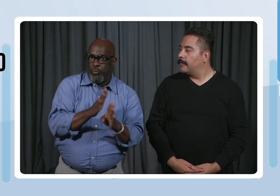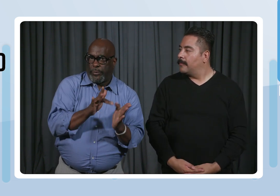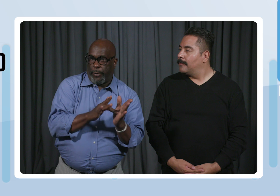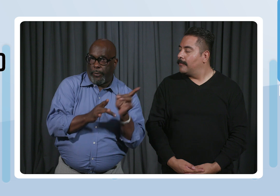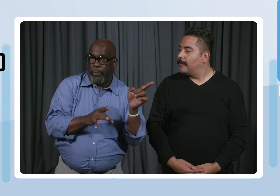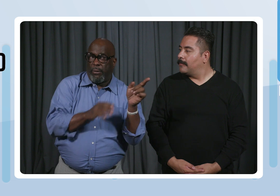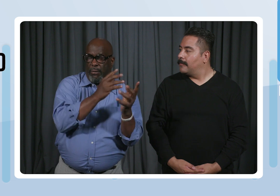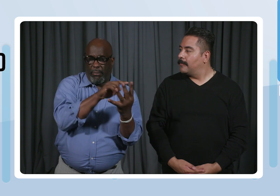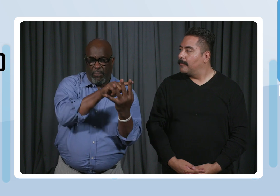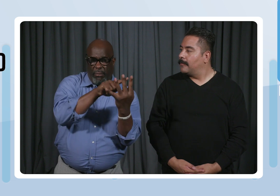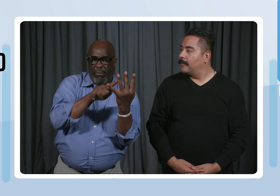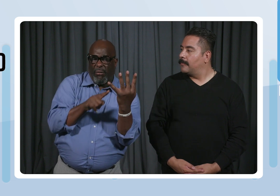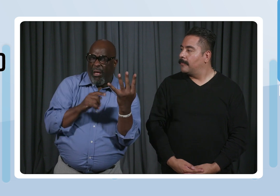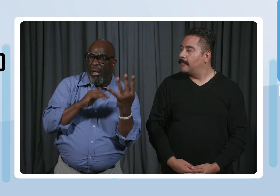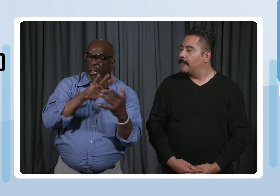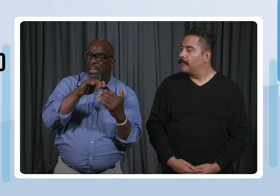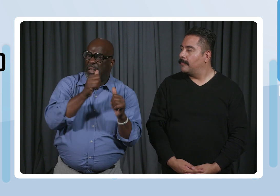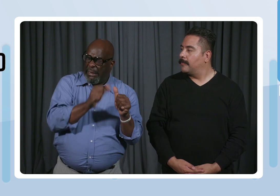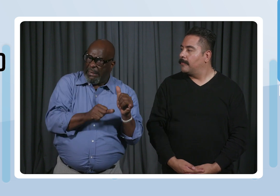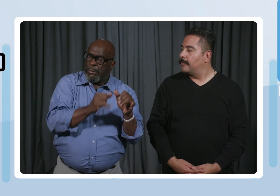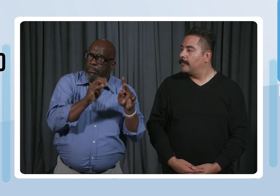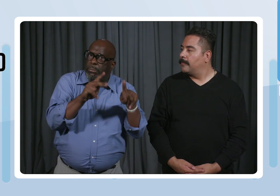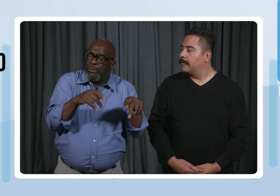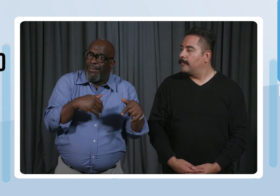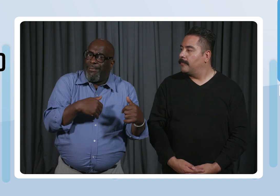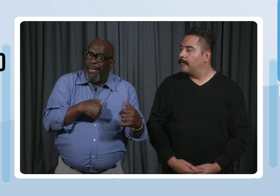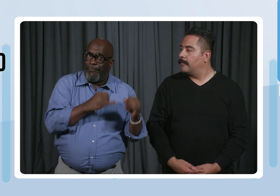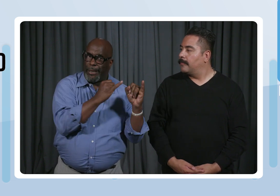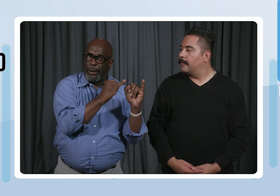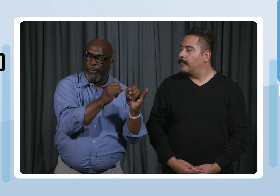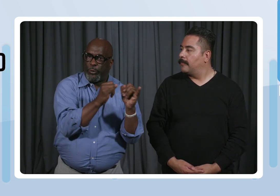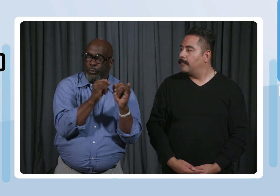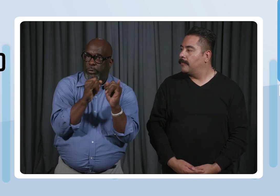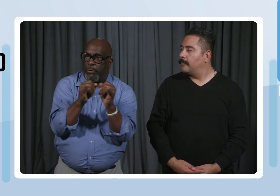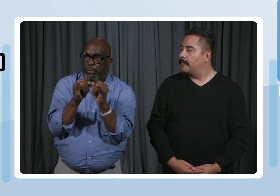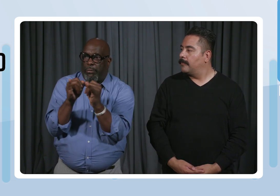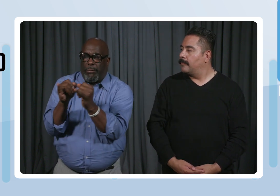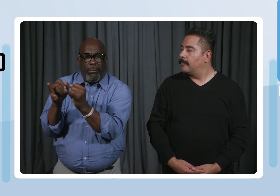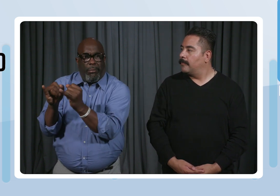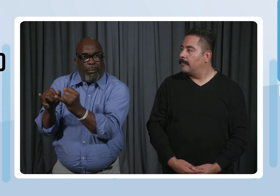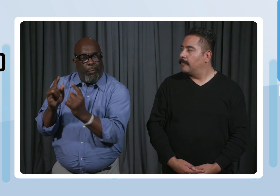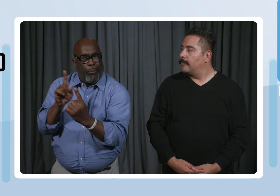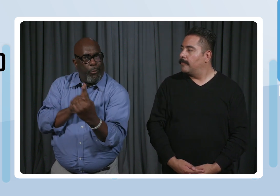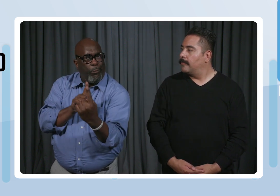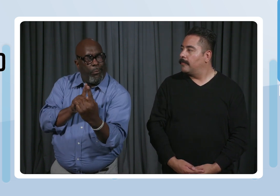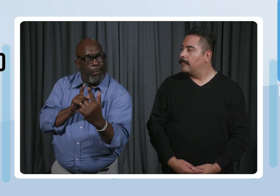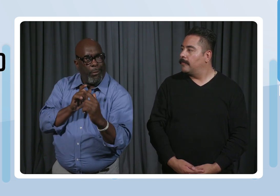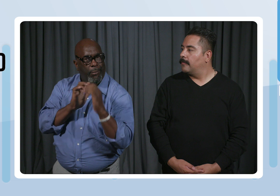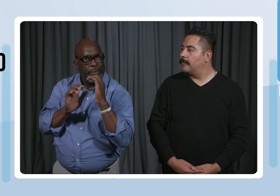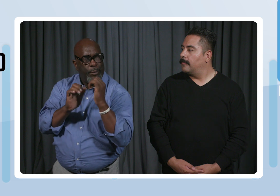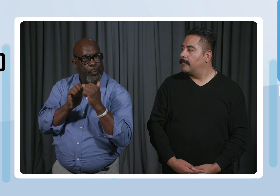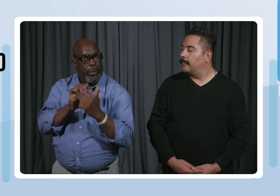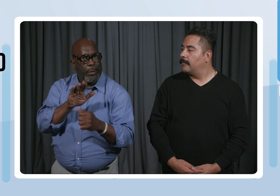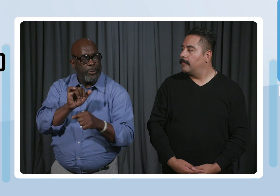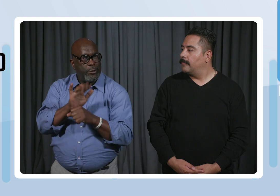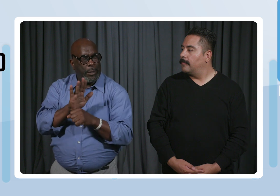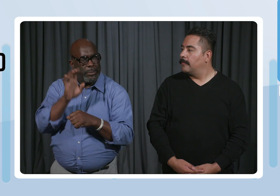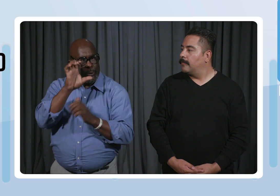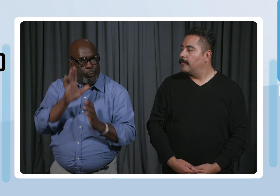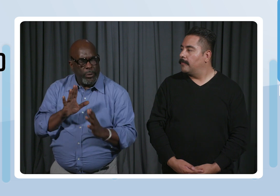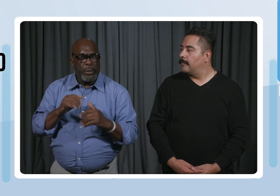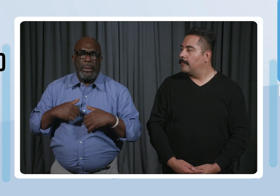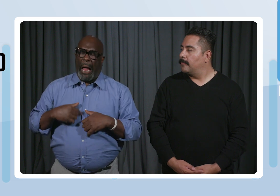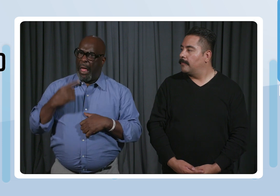they all have these very individual conversations with job seekers. And I think it's a really